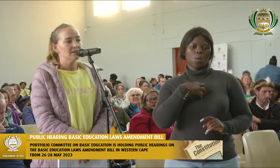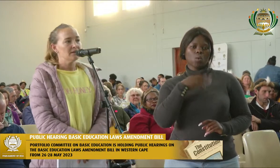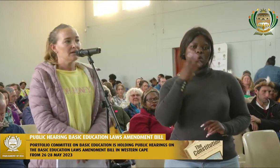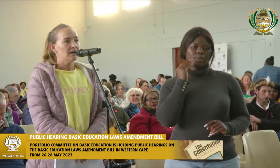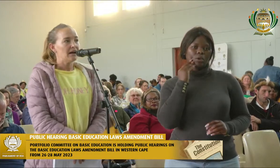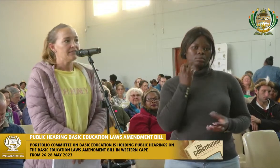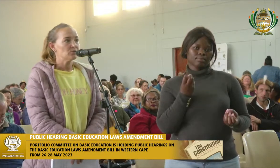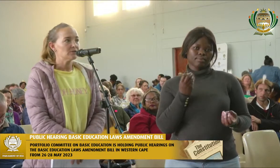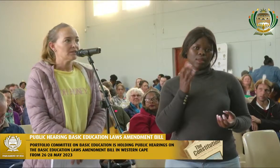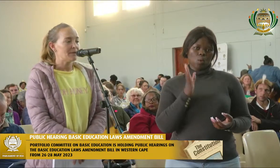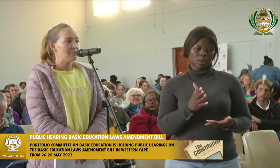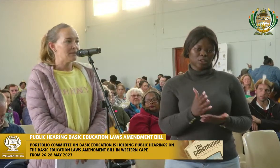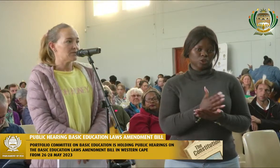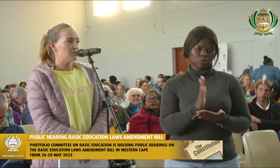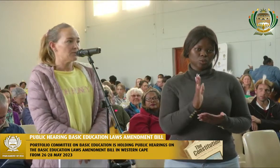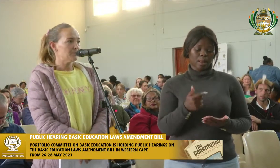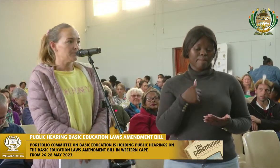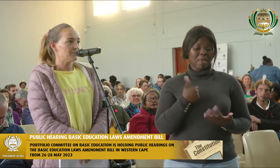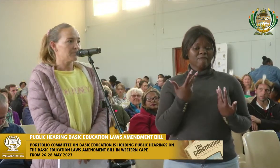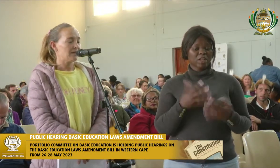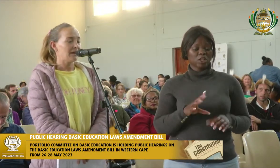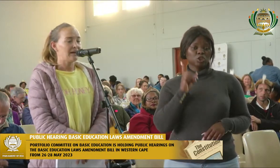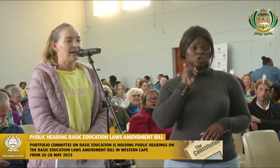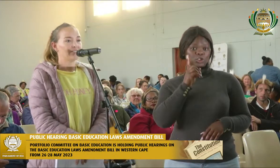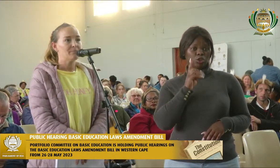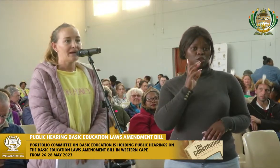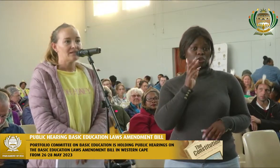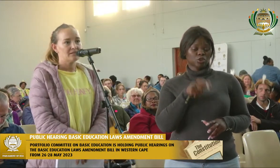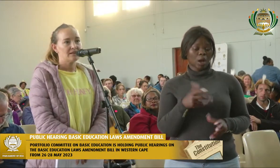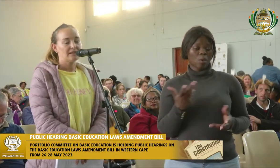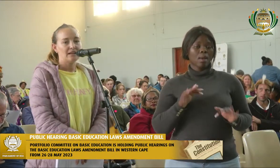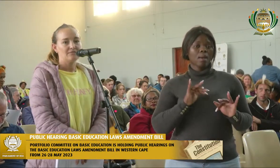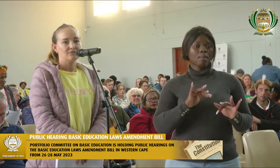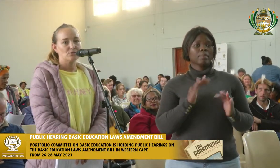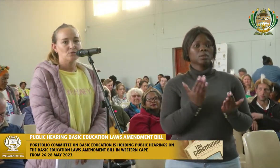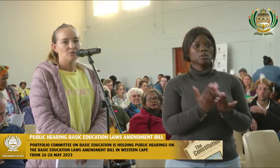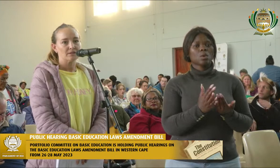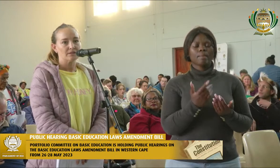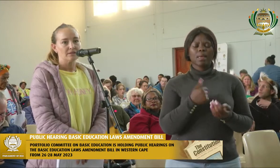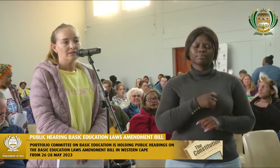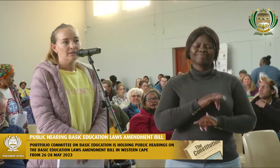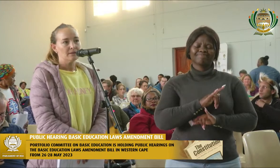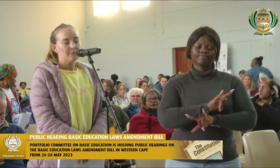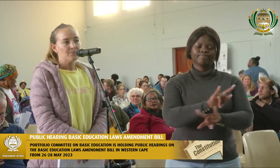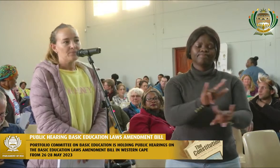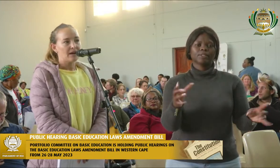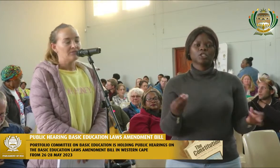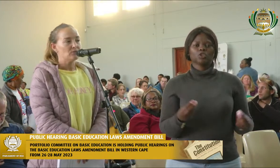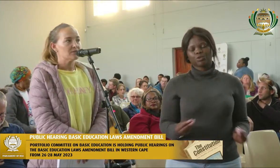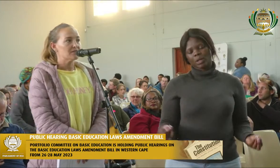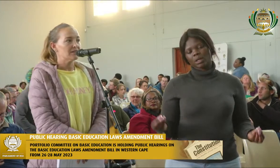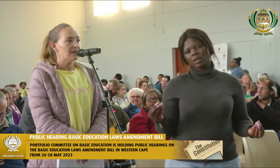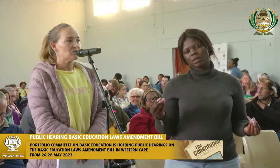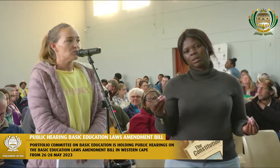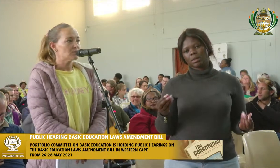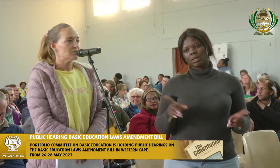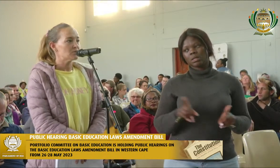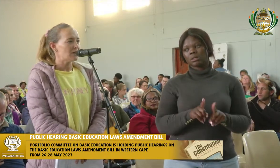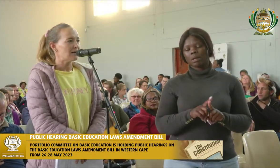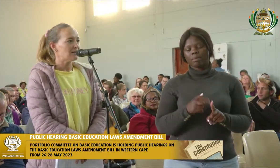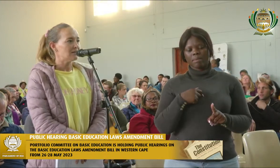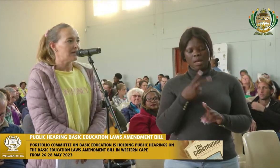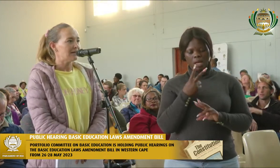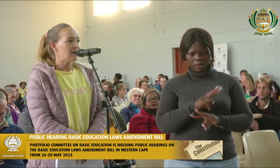experience. I've taught at a public school, and I have a passion and a love for children. I've also seen how